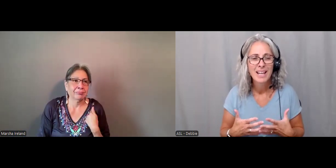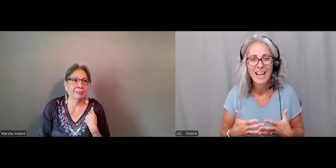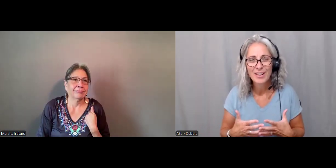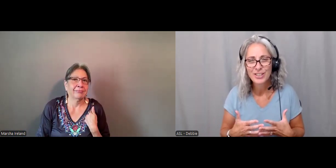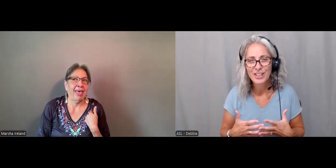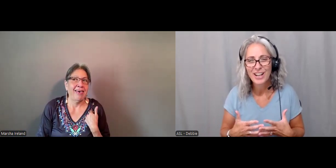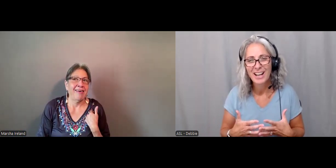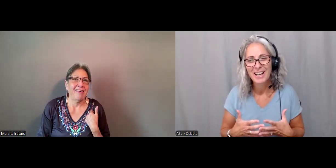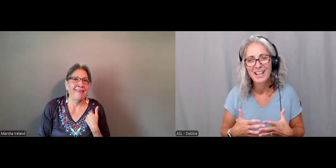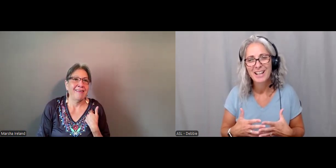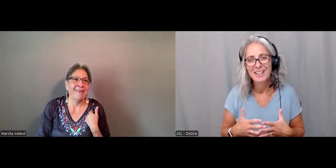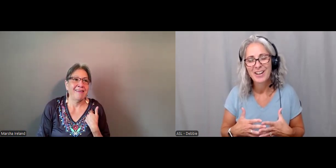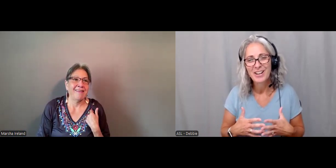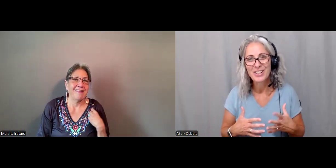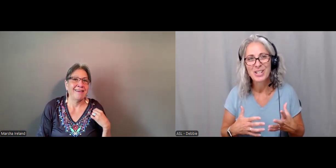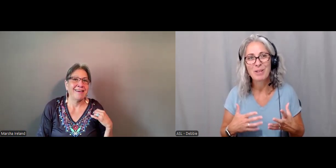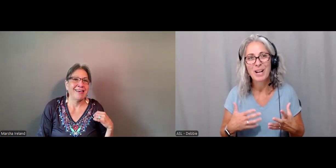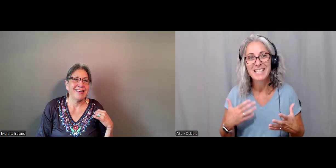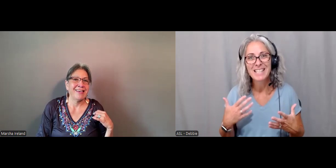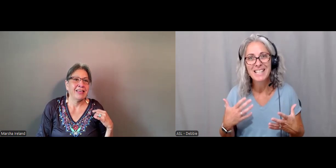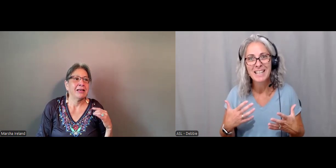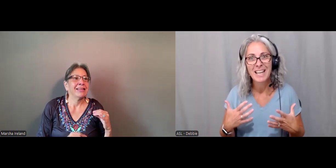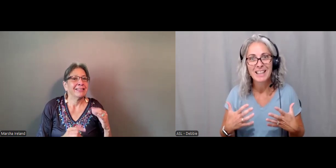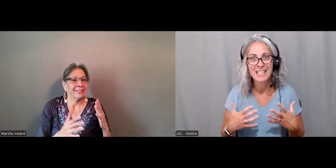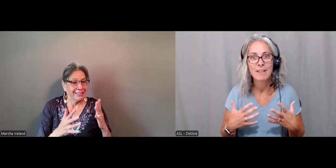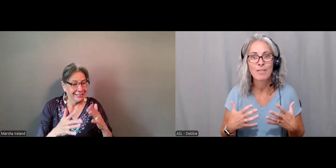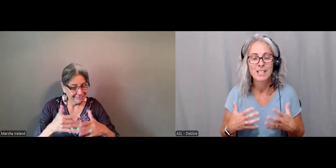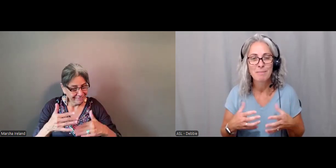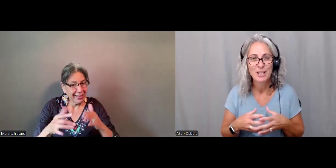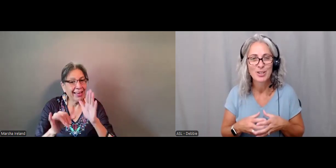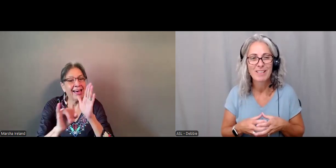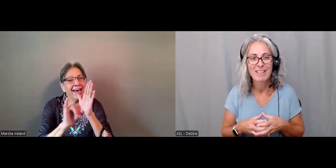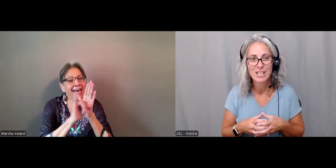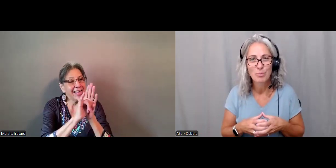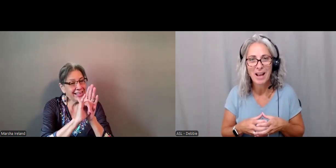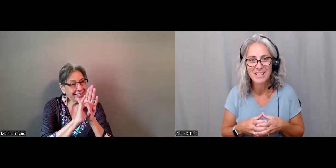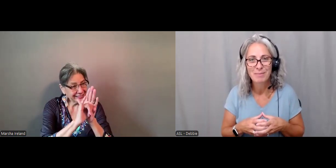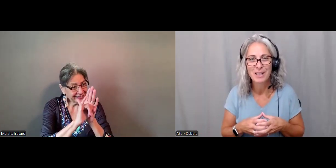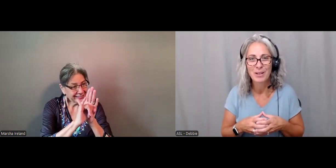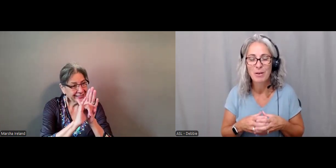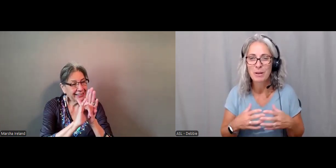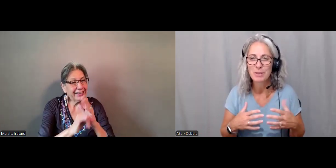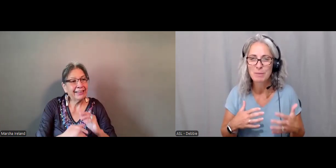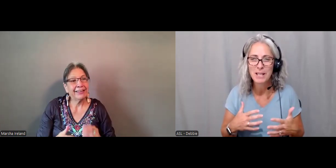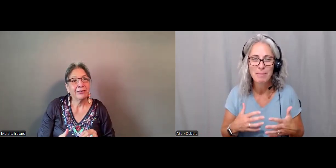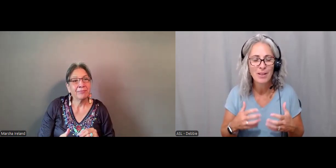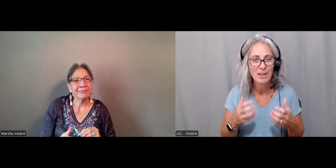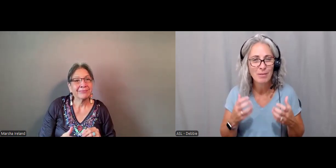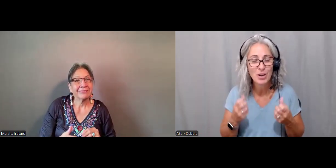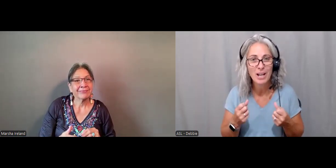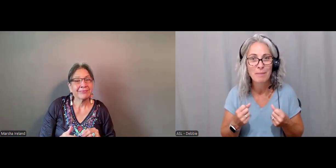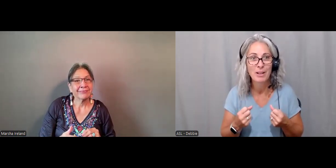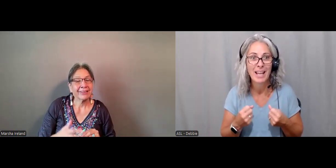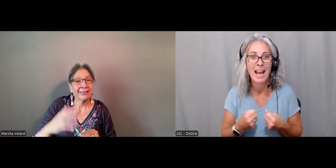And an elder and a knowledge keeper had seen like the difference in me during that sweat. And what, when we were speaking about it, and they